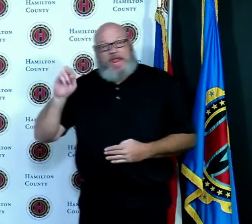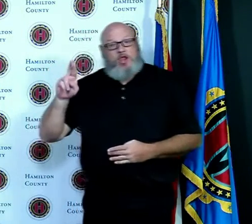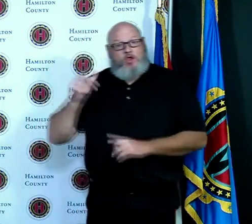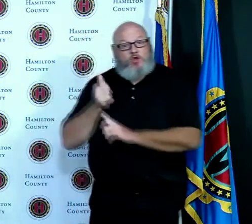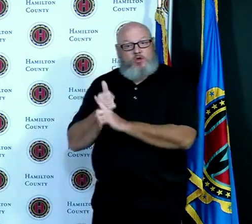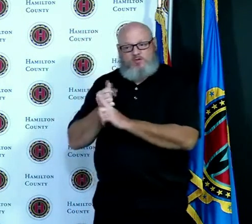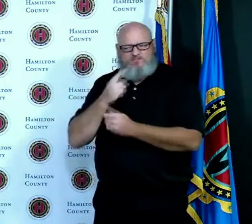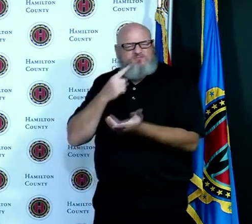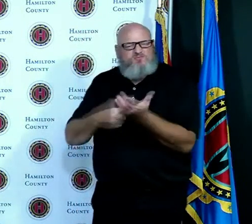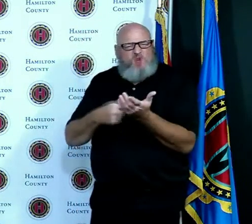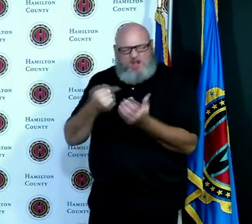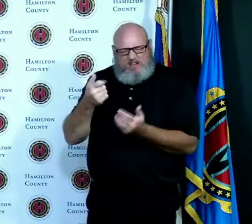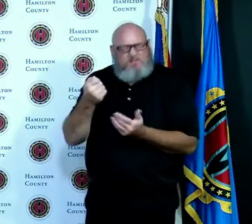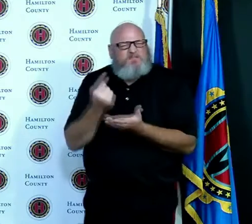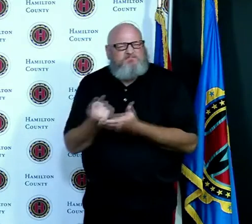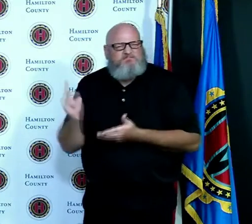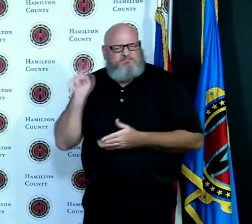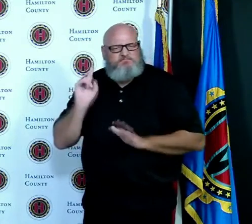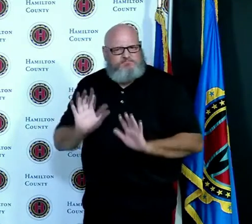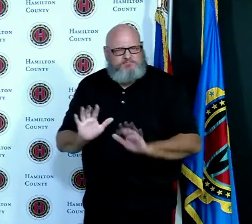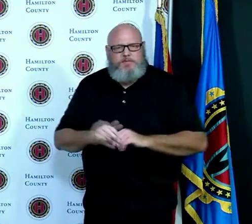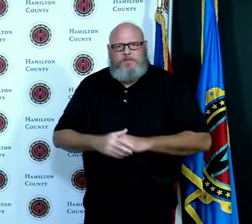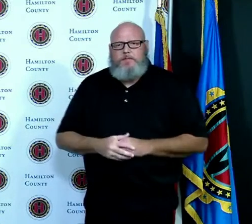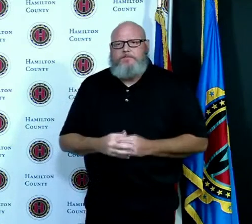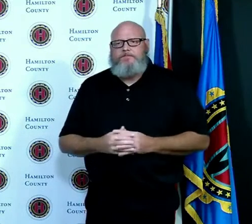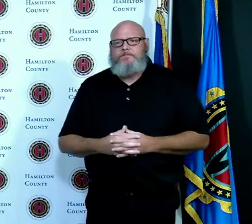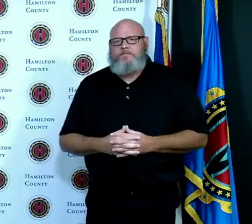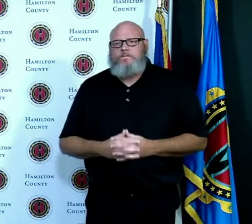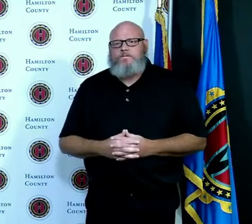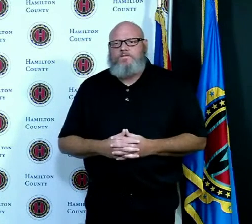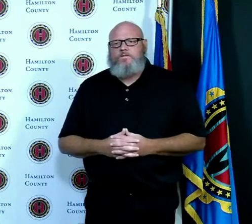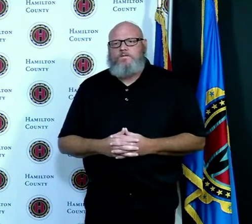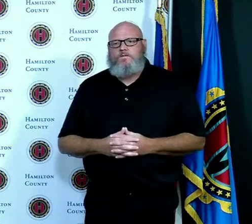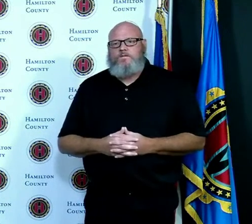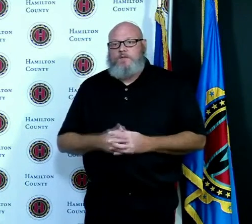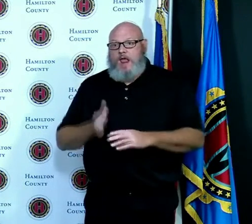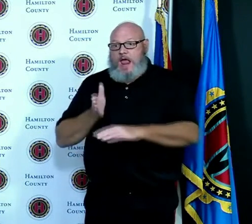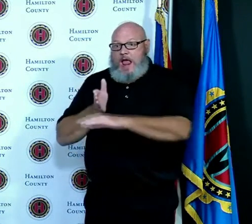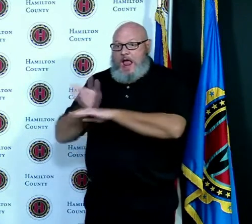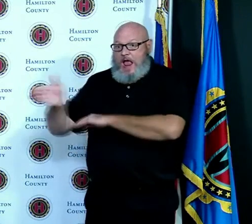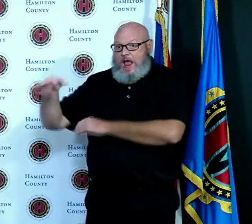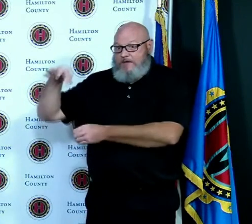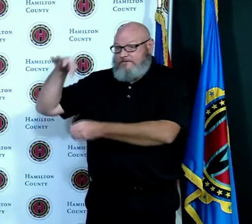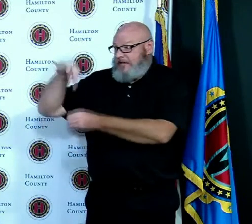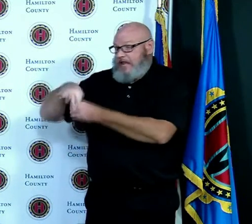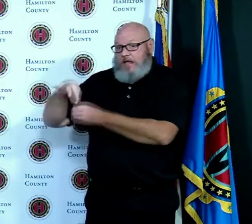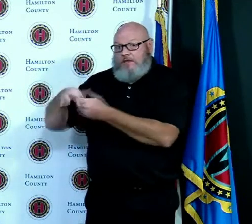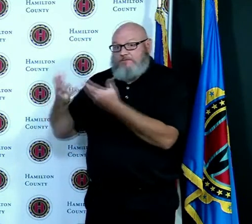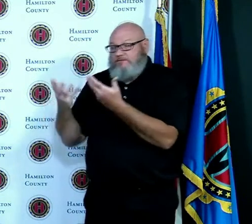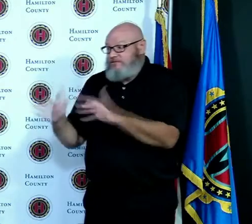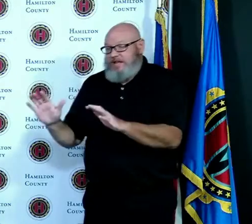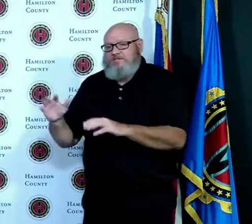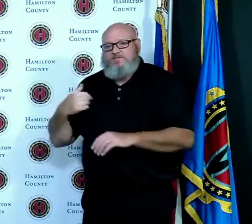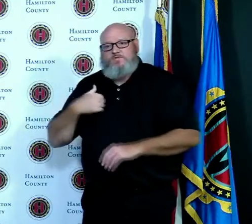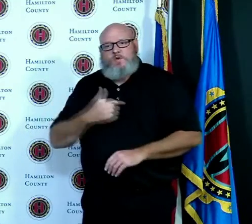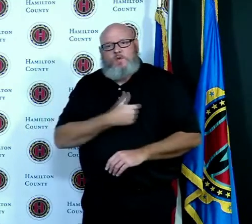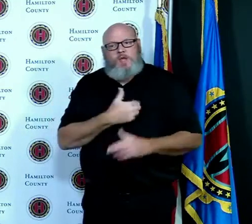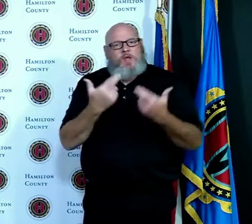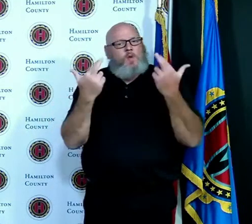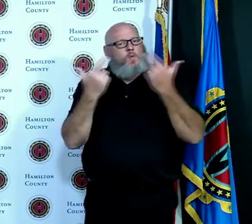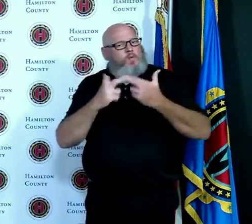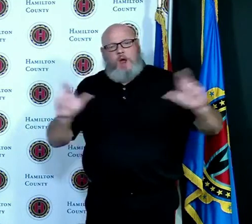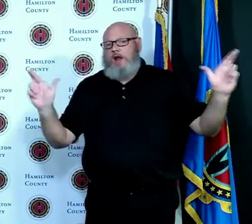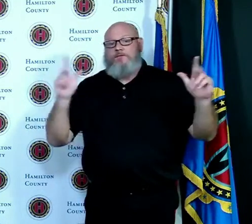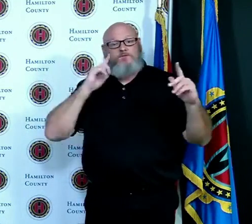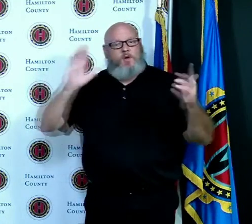that we've got things in place in a post-election environment. And so we are partnering with the Emergency Management Agency,